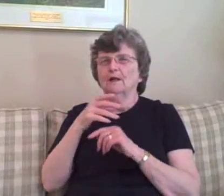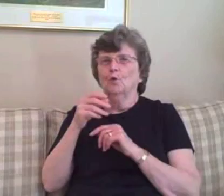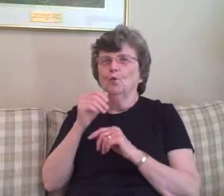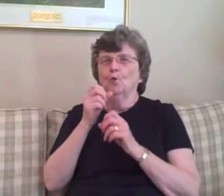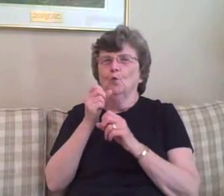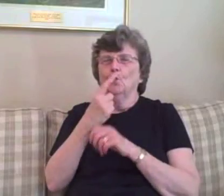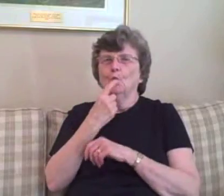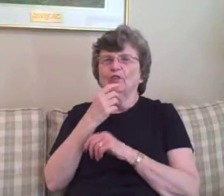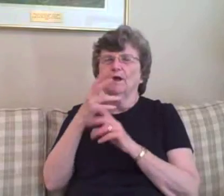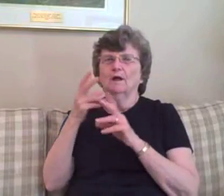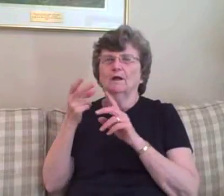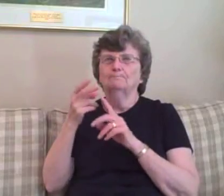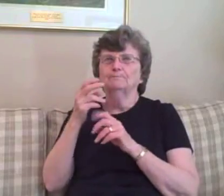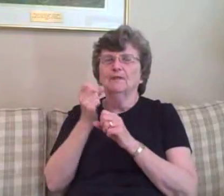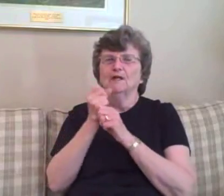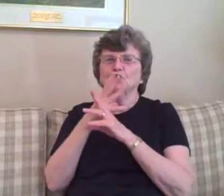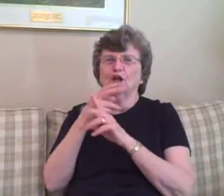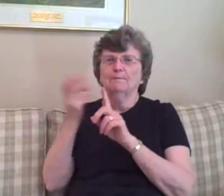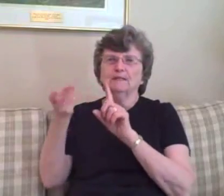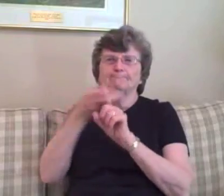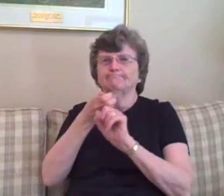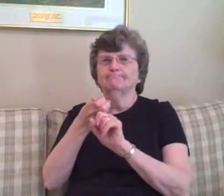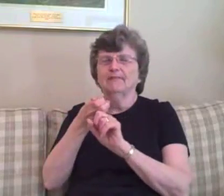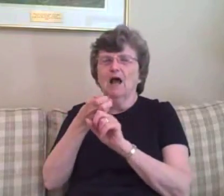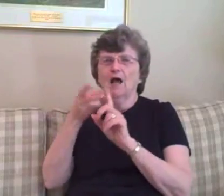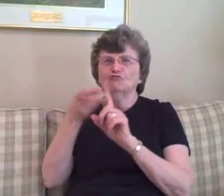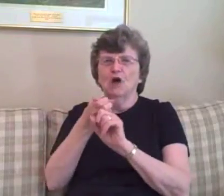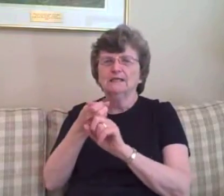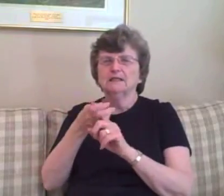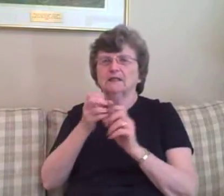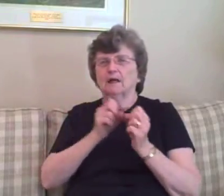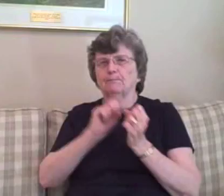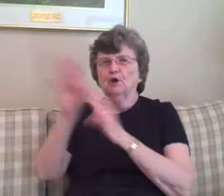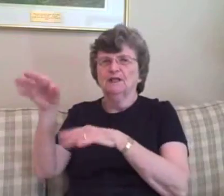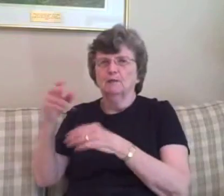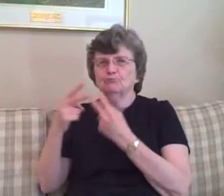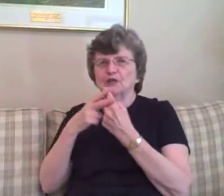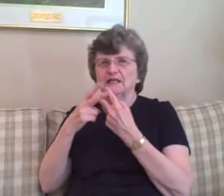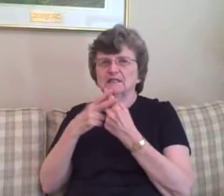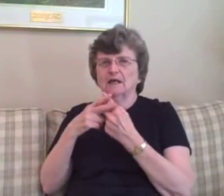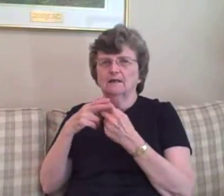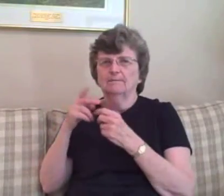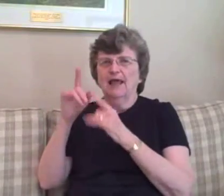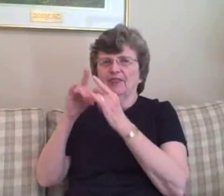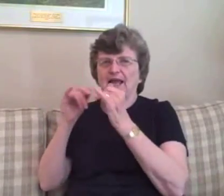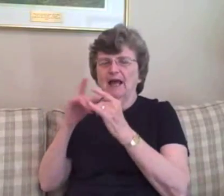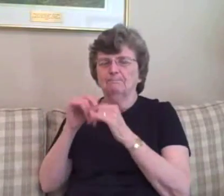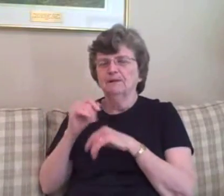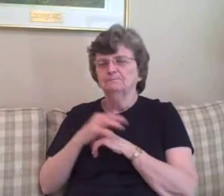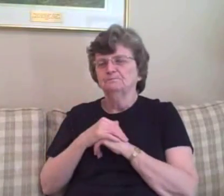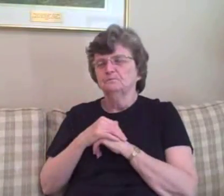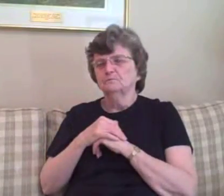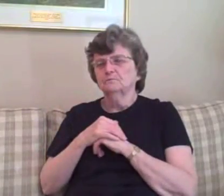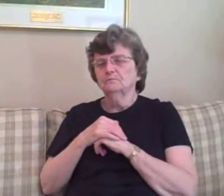Dutch woman who was captured by the Germans and thrown into a concentration